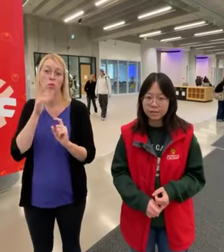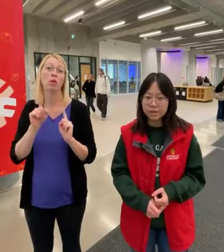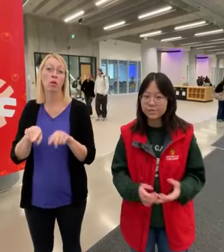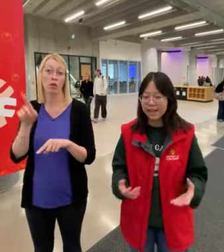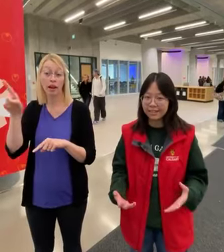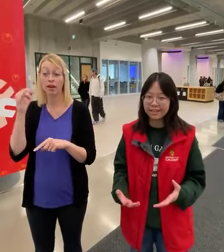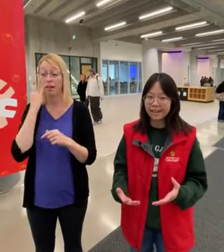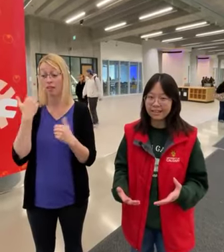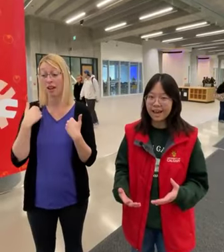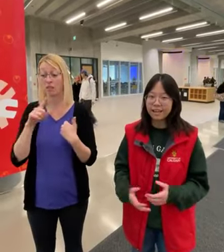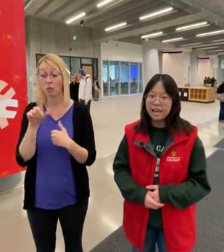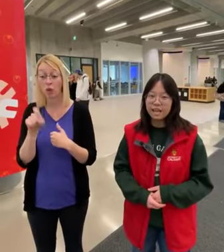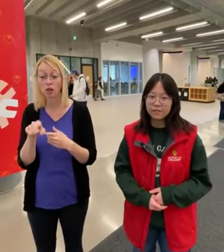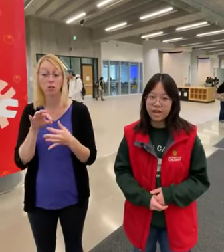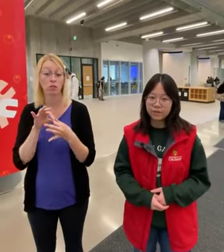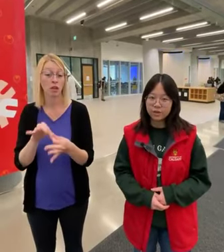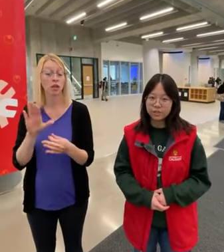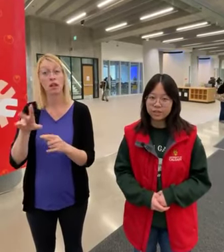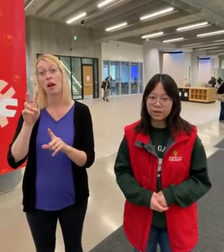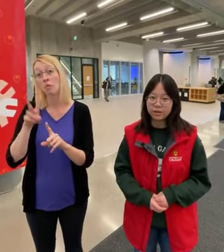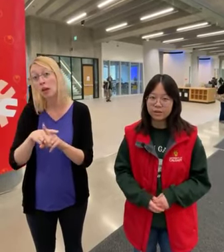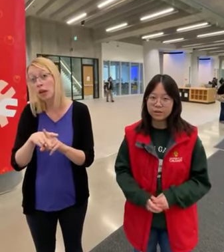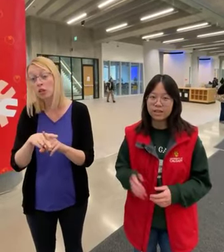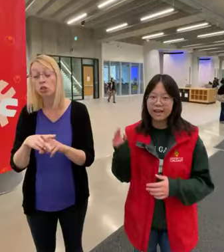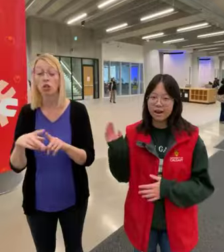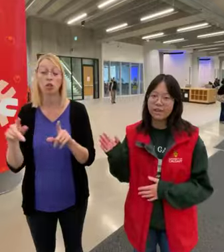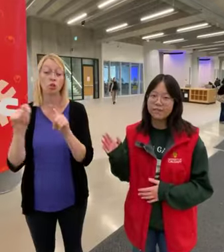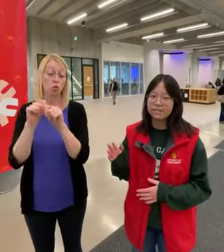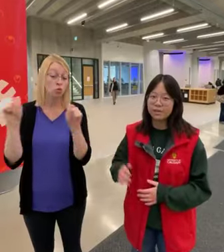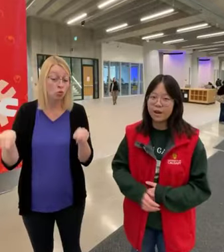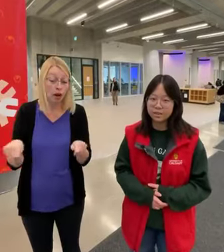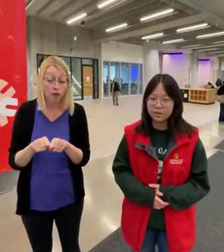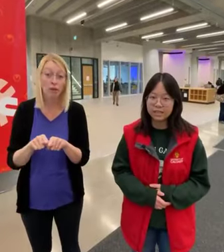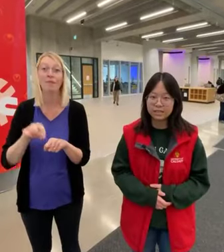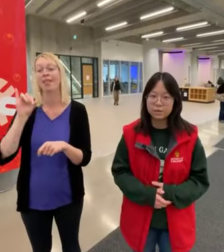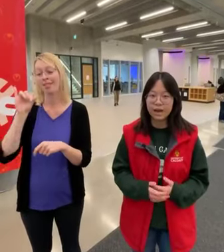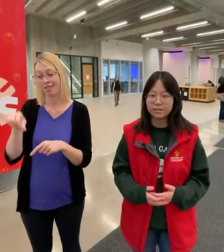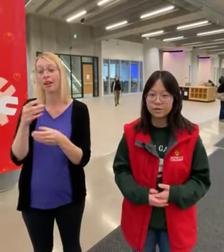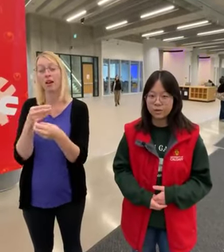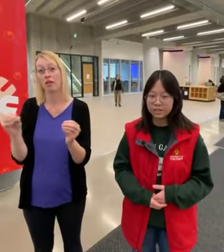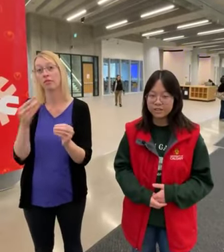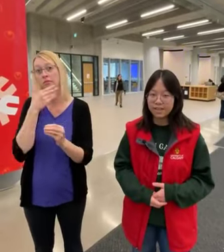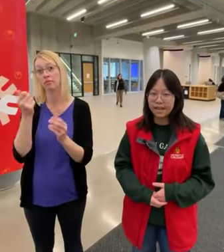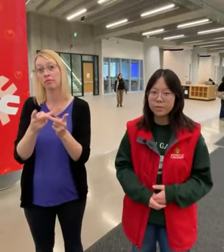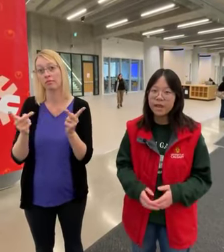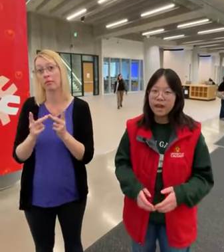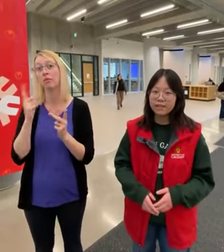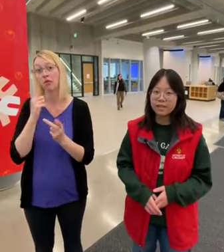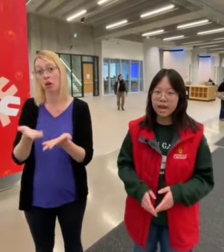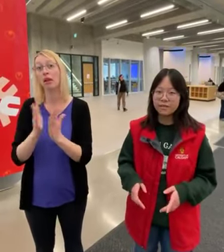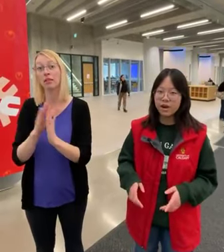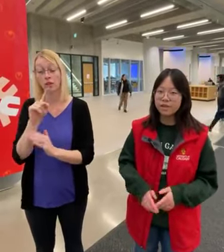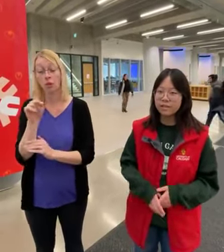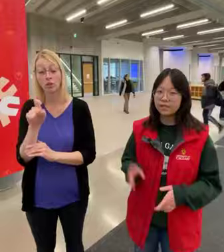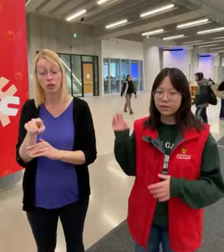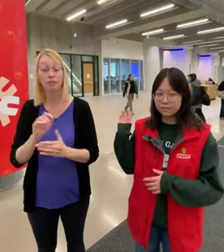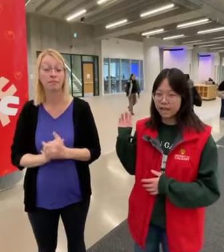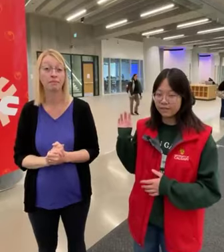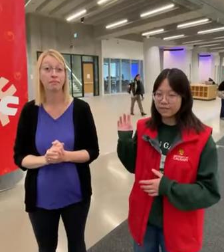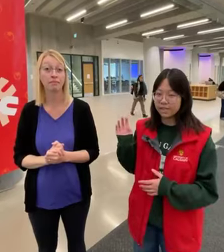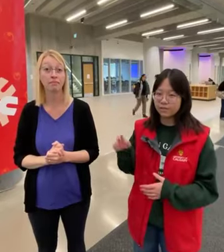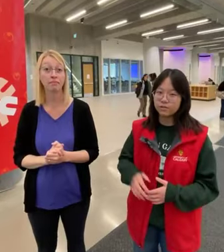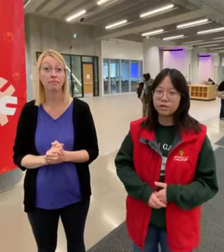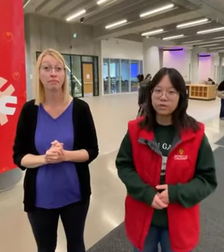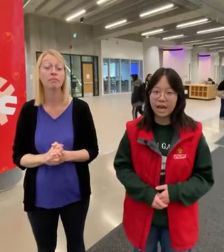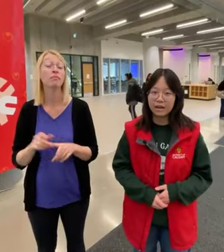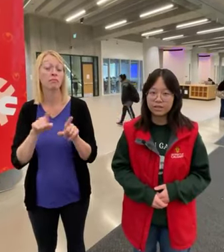status, transcripts, anything like that. If they have questions about those, then that office is the best place to ask those questions at. And then kind of on the flip